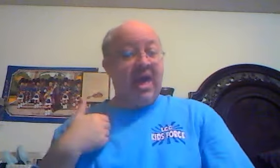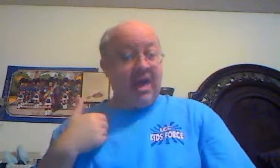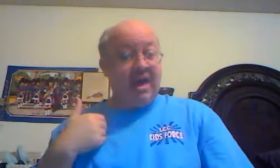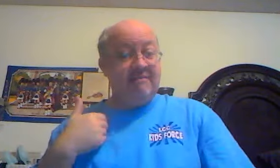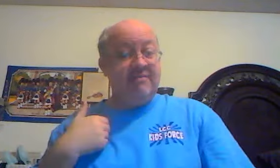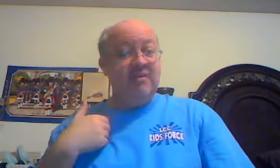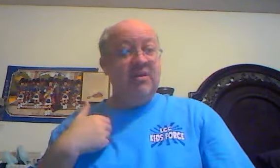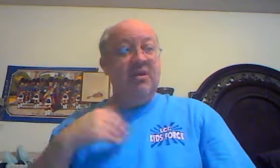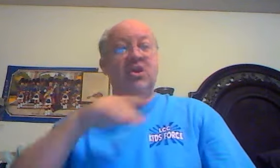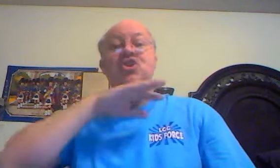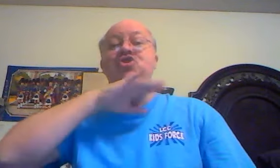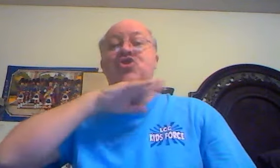have, dirt,